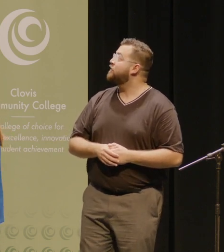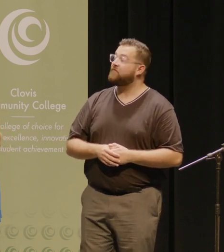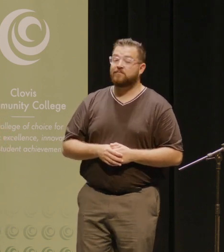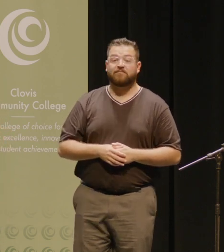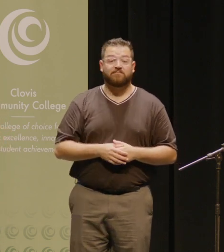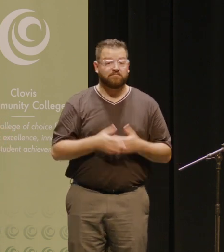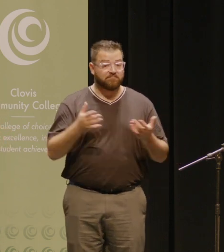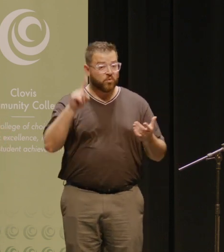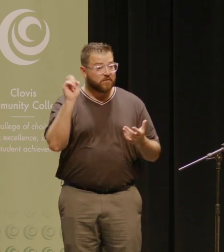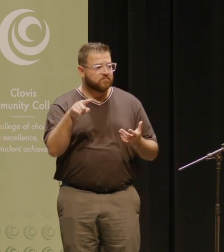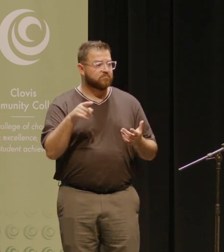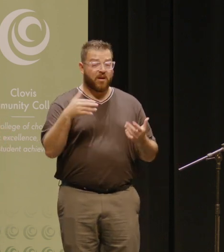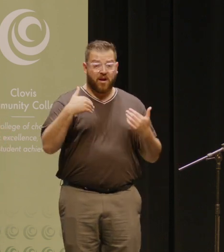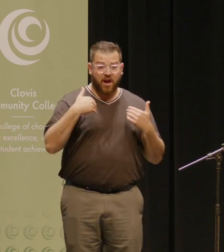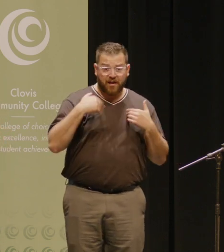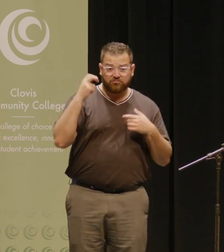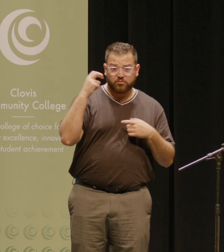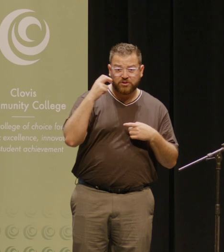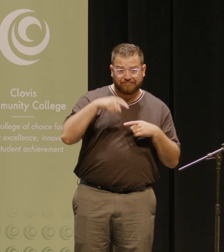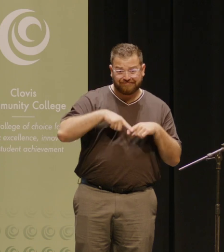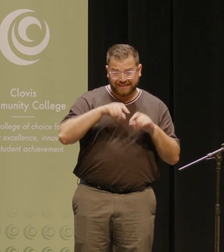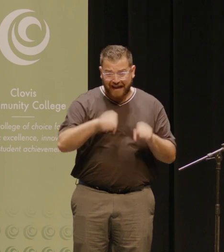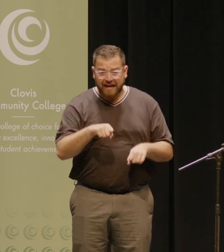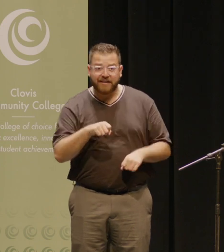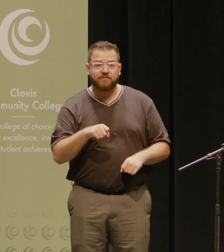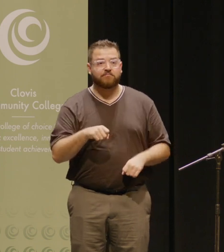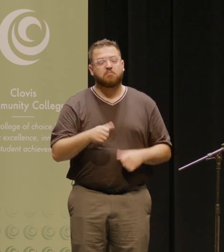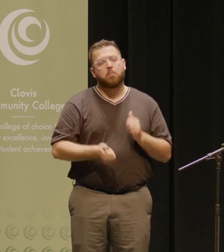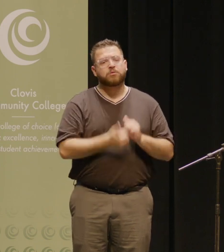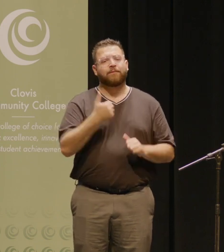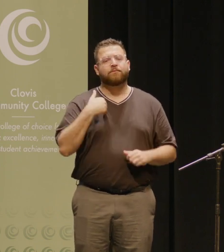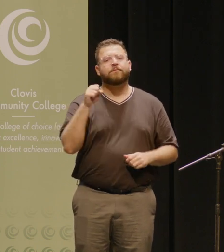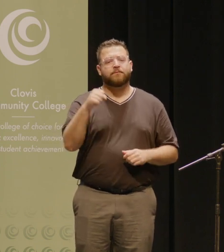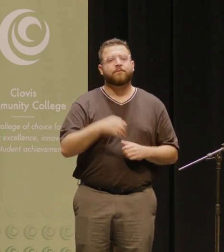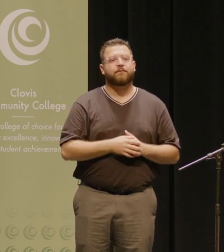Do you have reliable transportation? And most of them do.